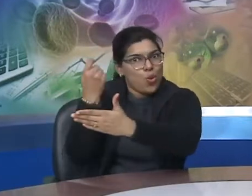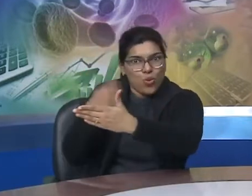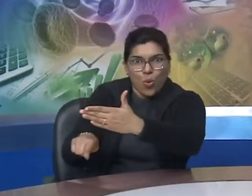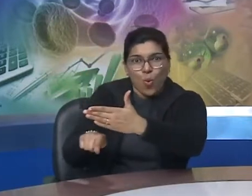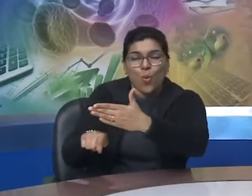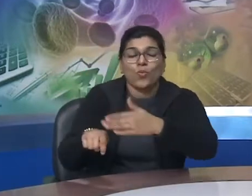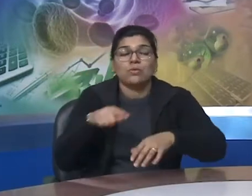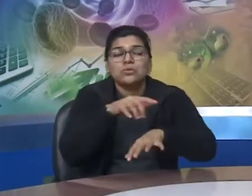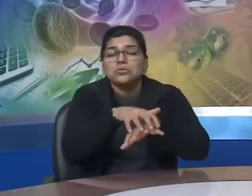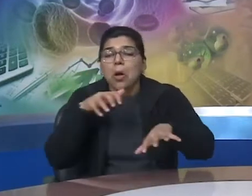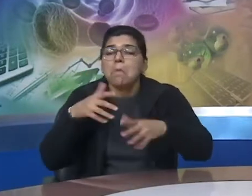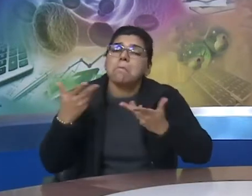rode.